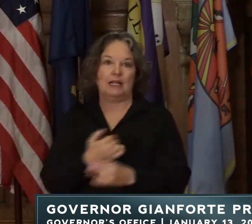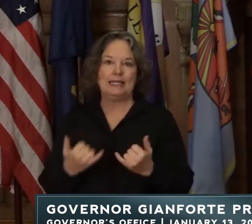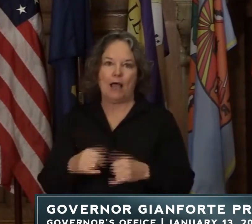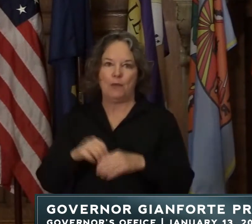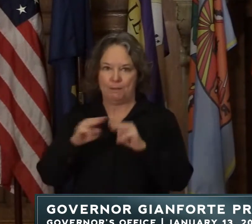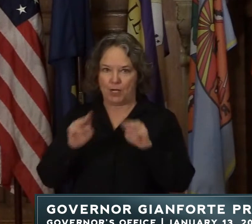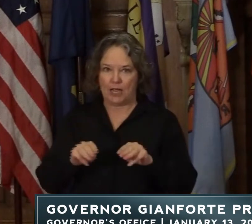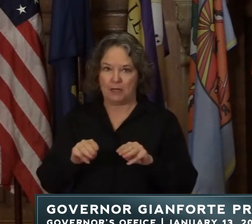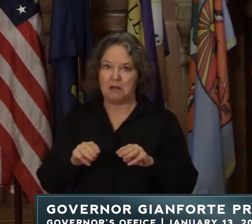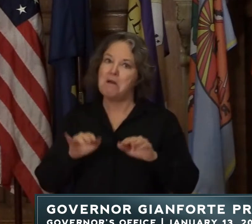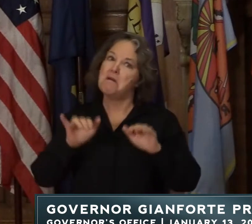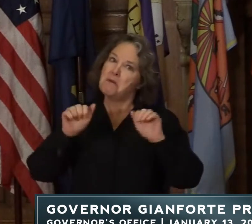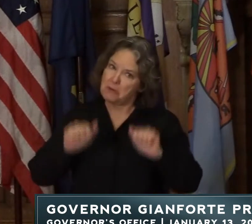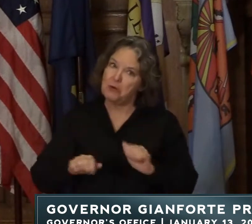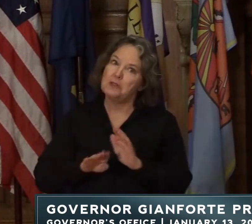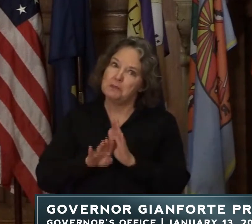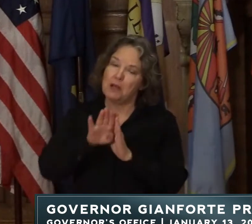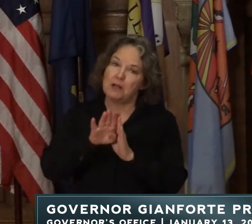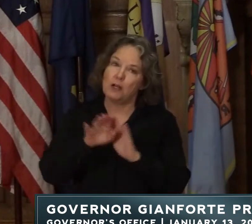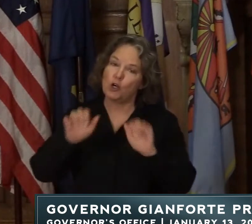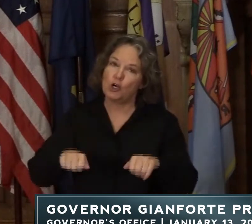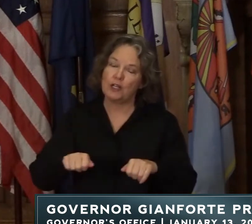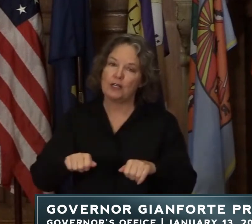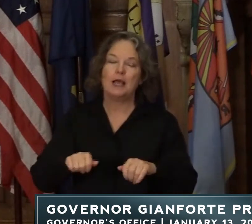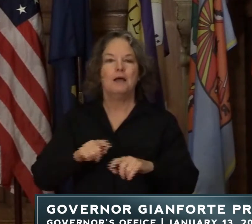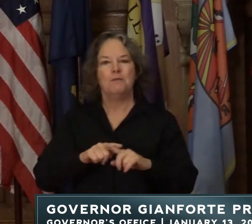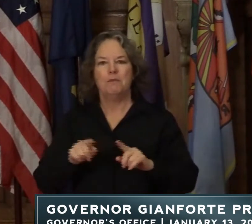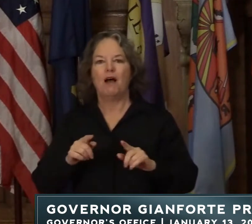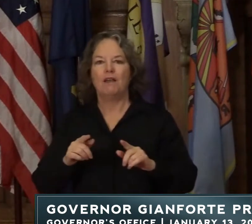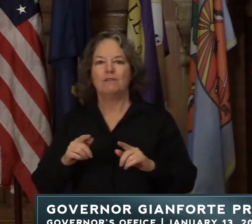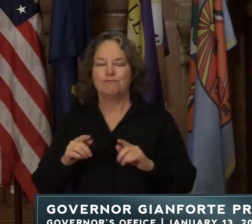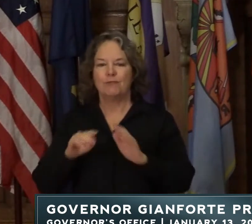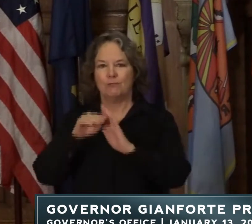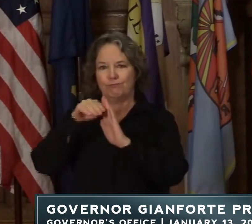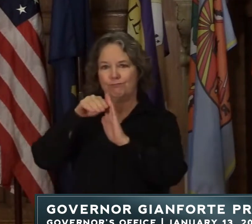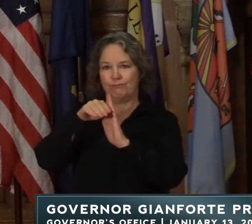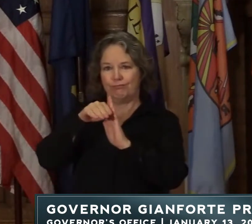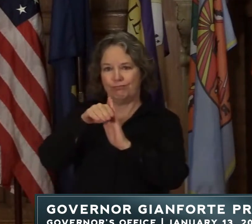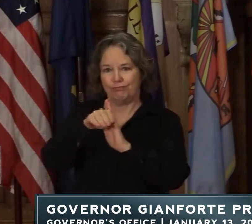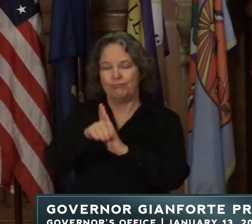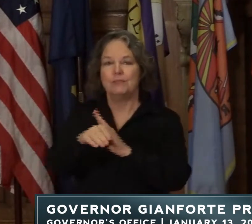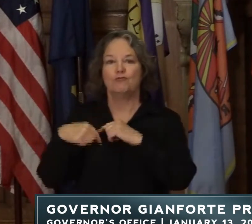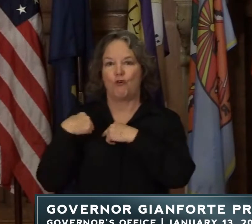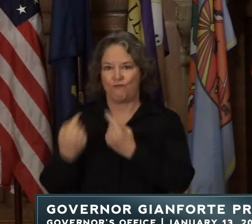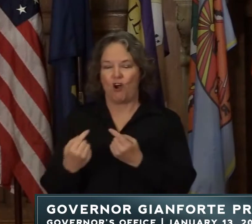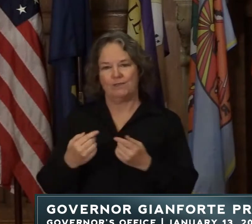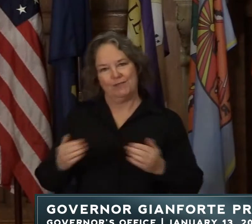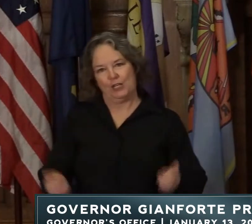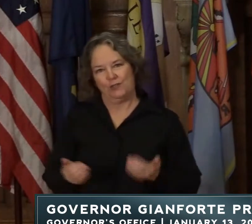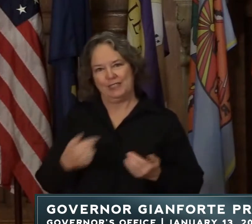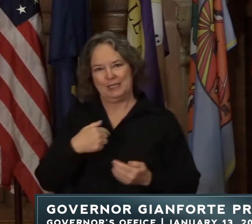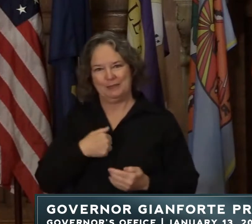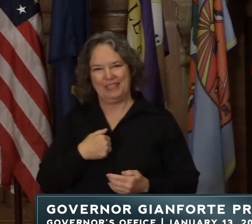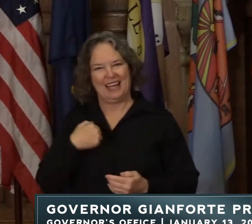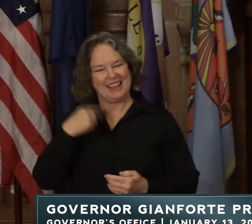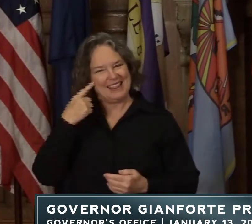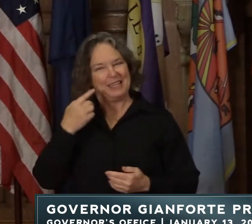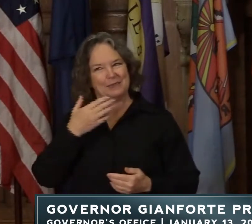could spike back up. We're not out of the woods yet, but the trend is encouraging, and I'm looking forward to this light at the end of the tunnel getting a little